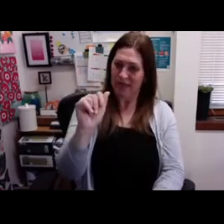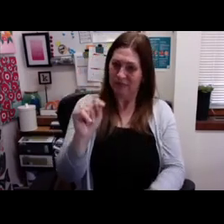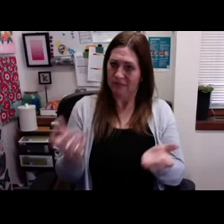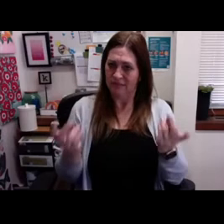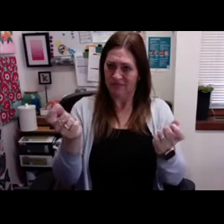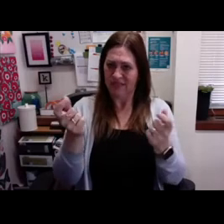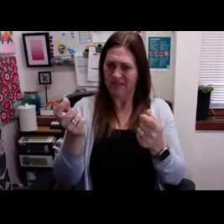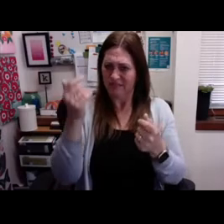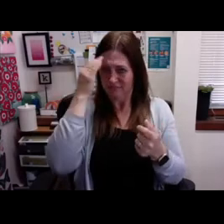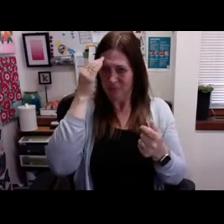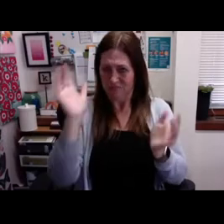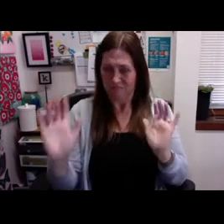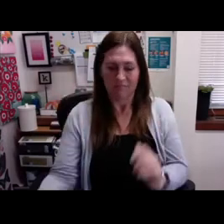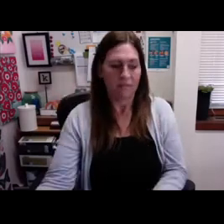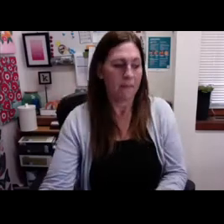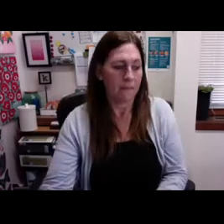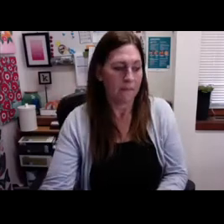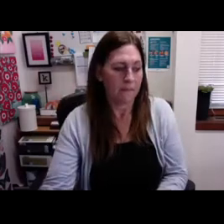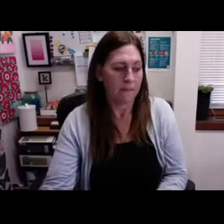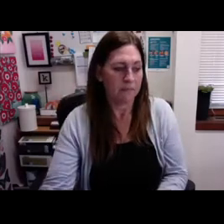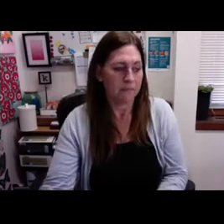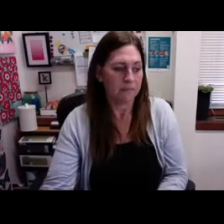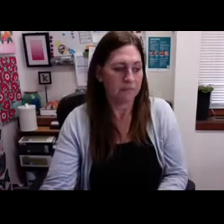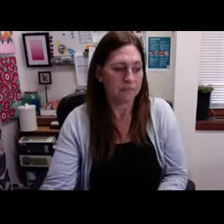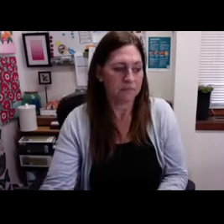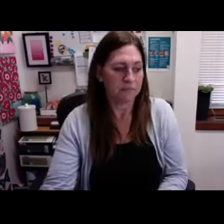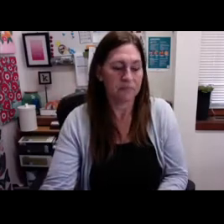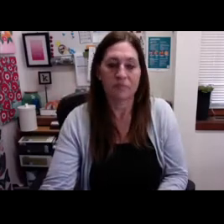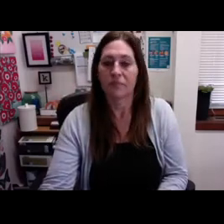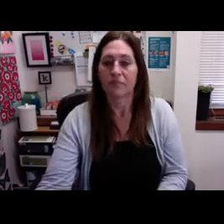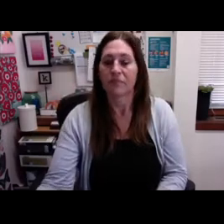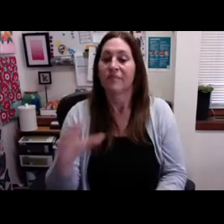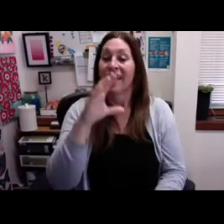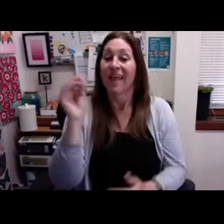This is how they know it's not bat or it's not mat.